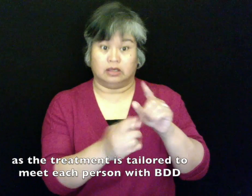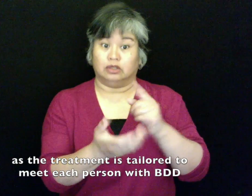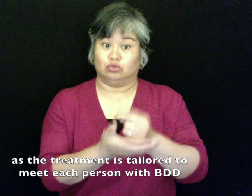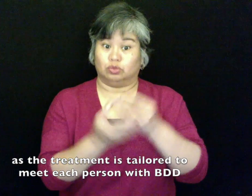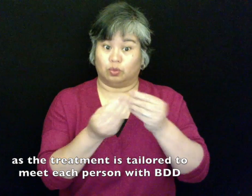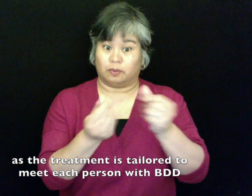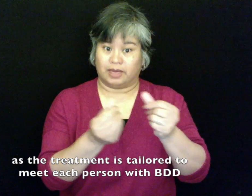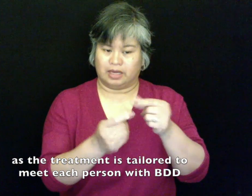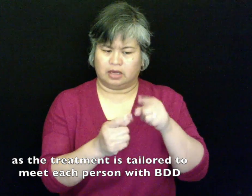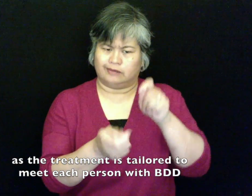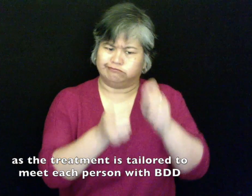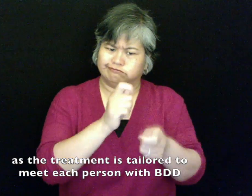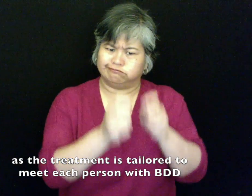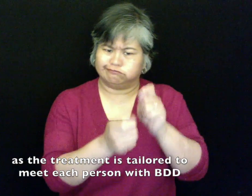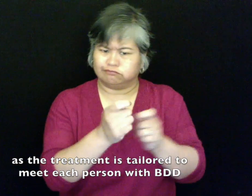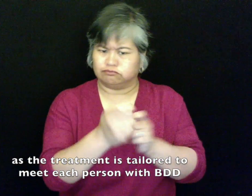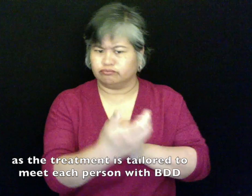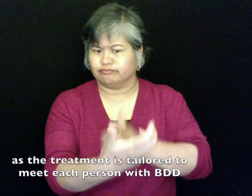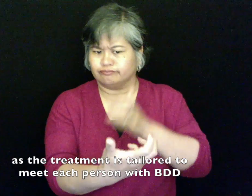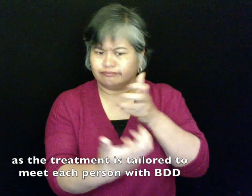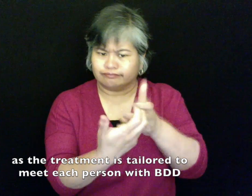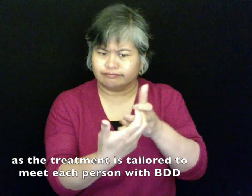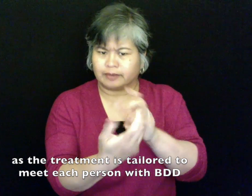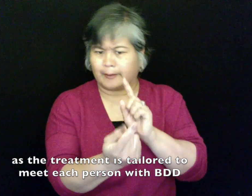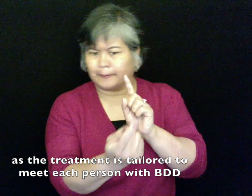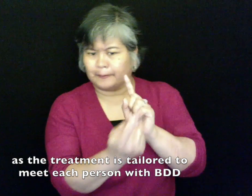As the treatment is tailored to meet each person with BDD